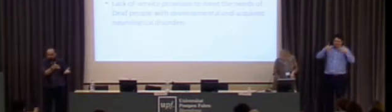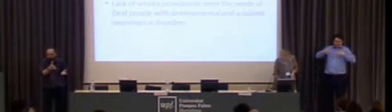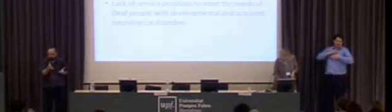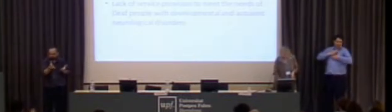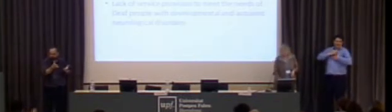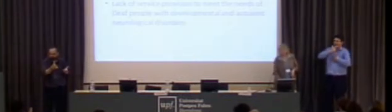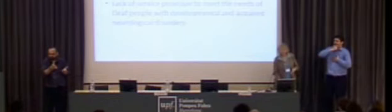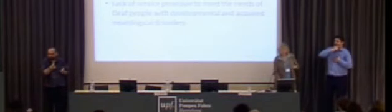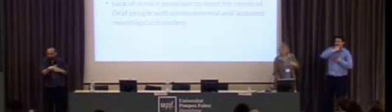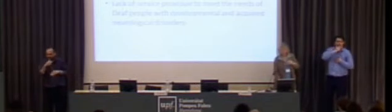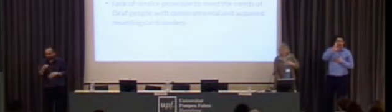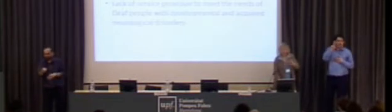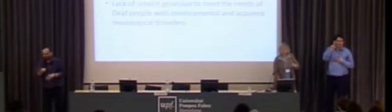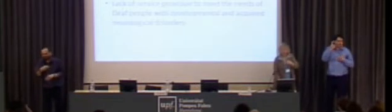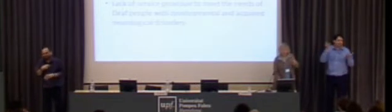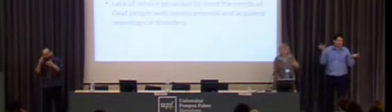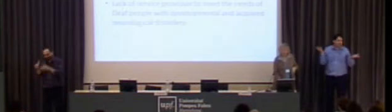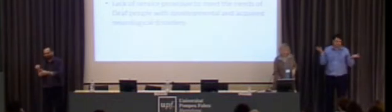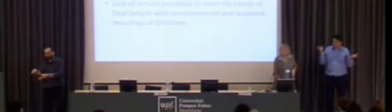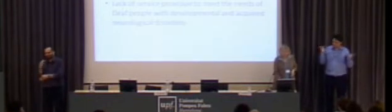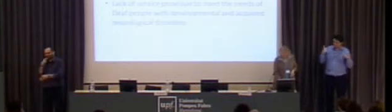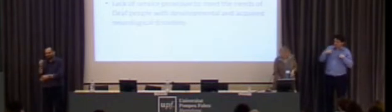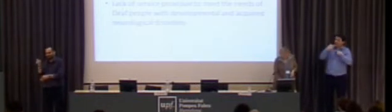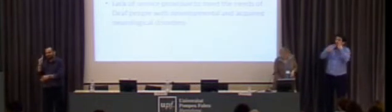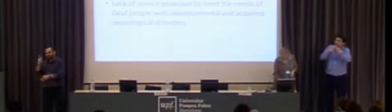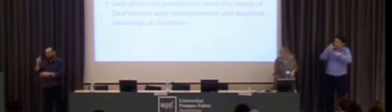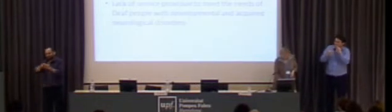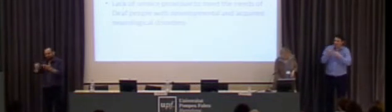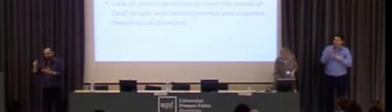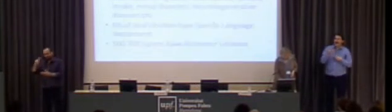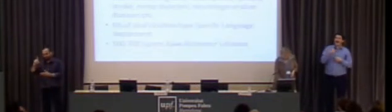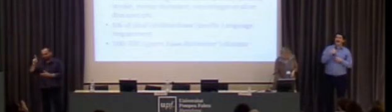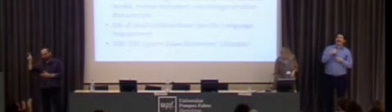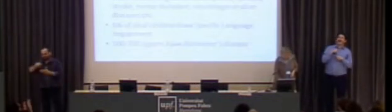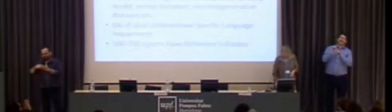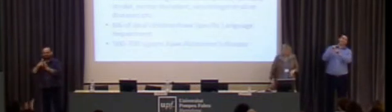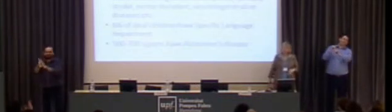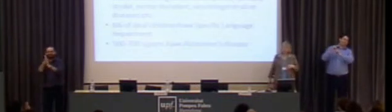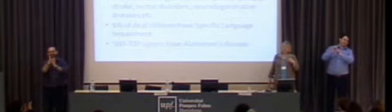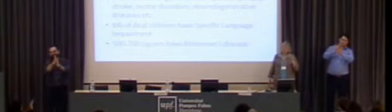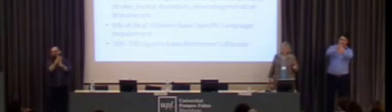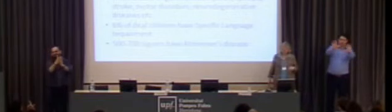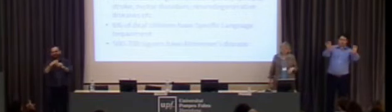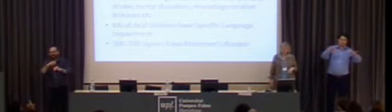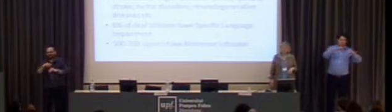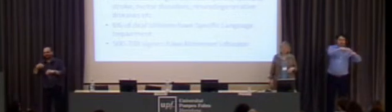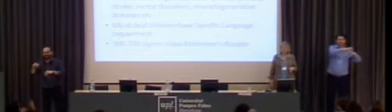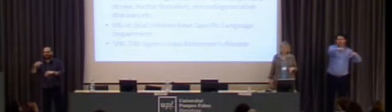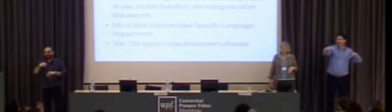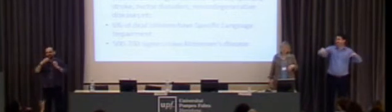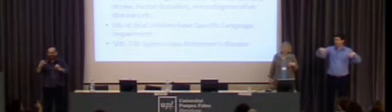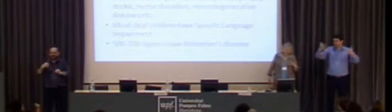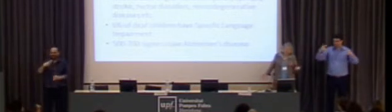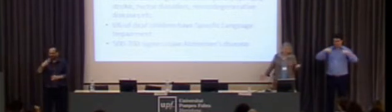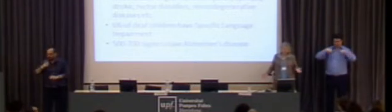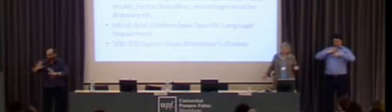of you will recognize, whatever country you're from, some of these issues. So just talking about Britain,